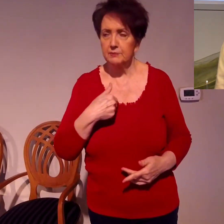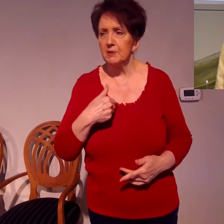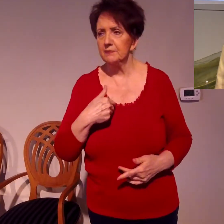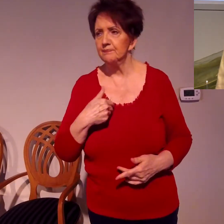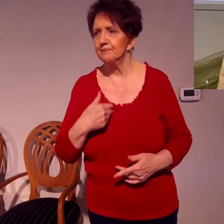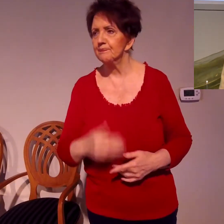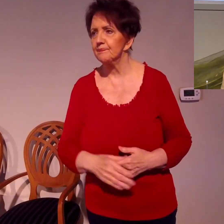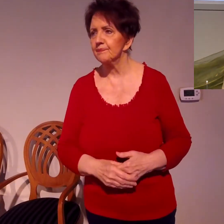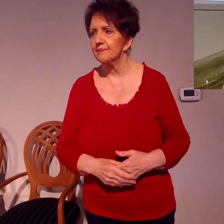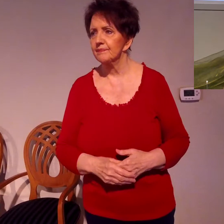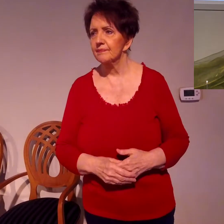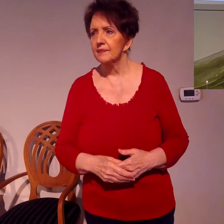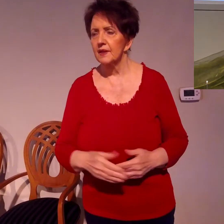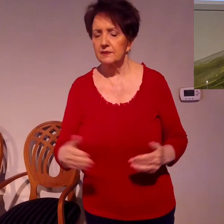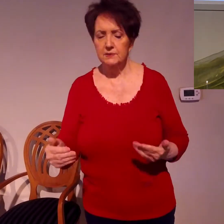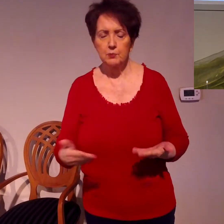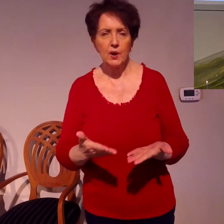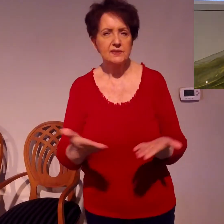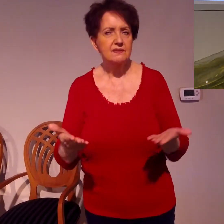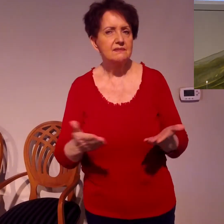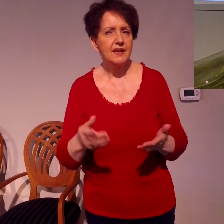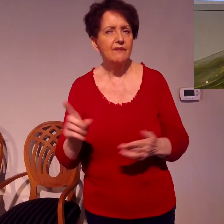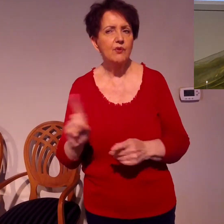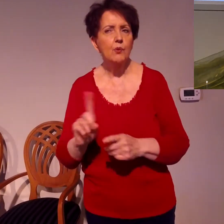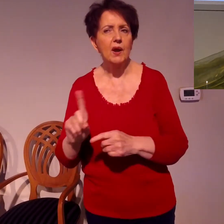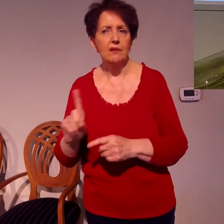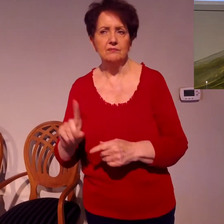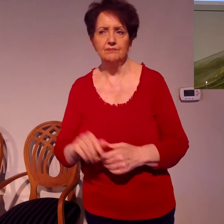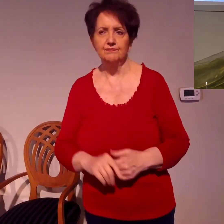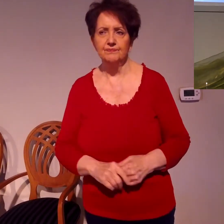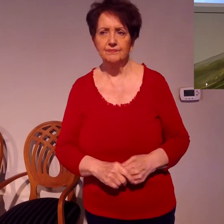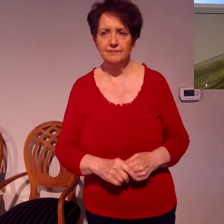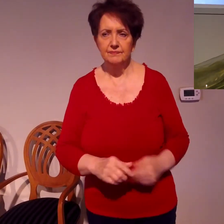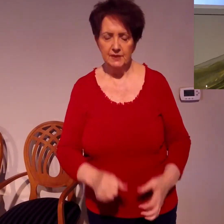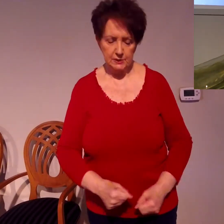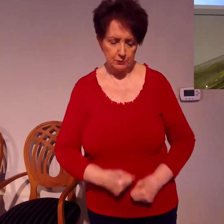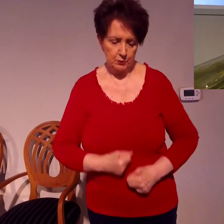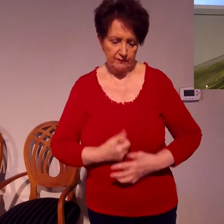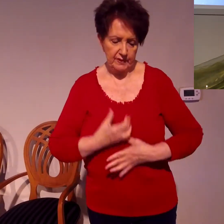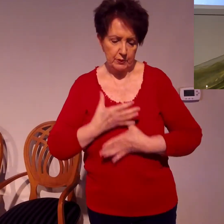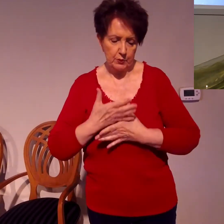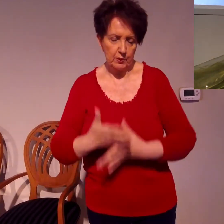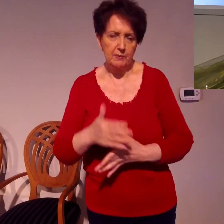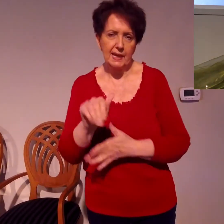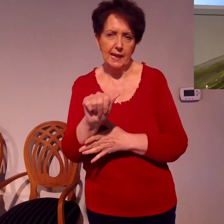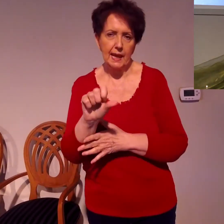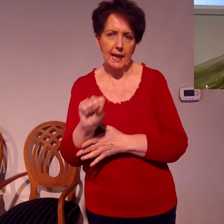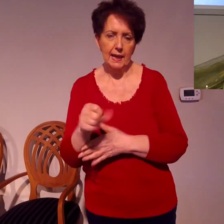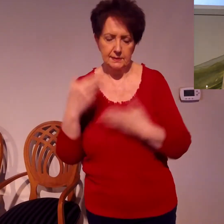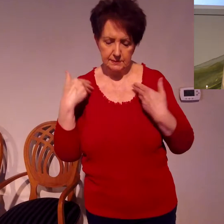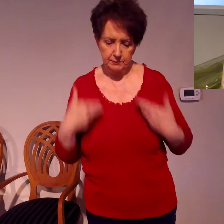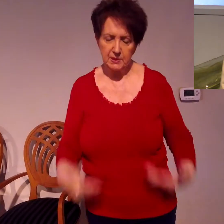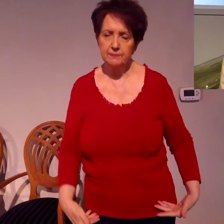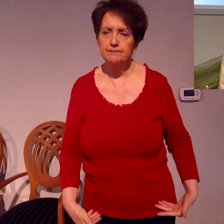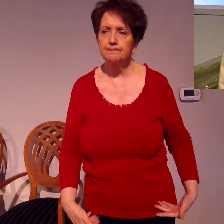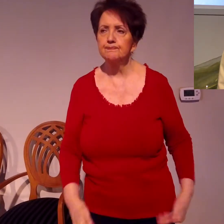It's everywhere present, and it's moving through me, and it's moving as me.